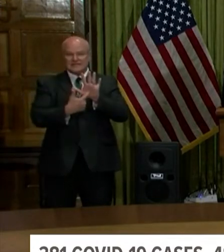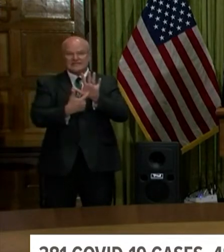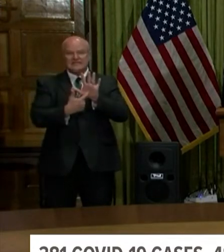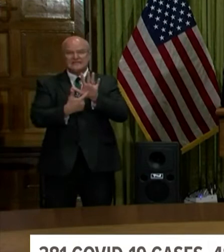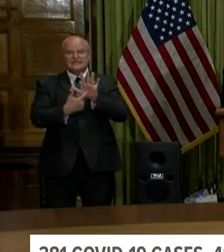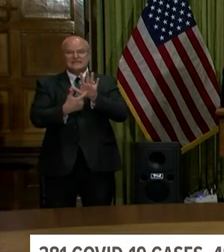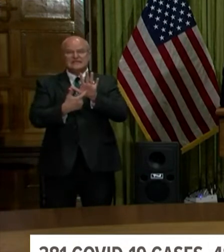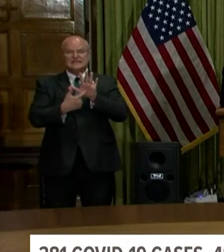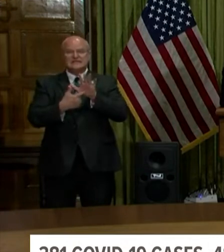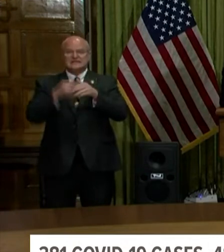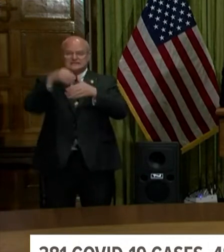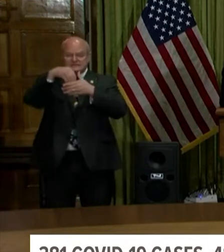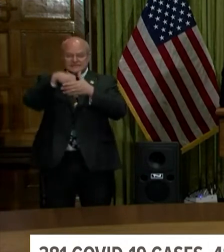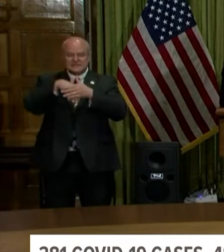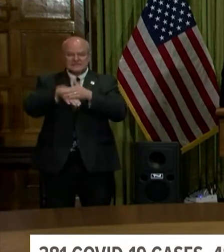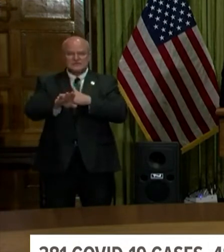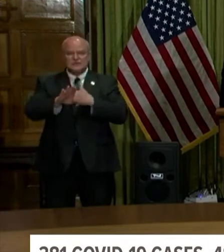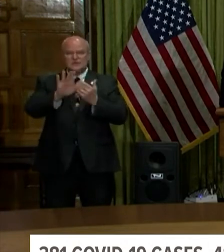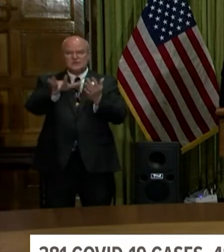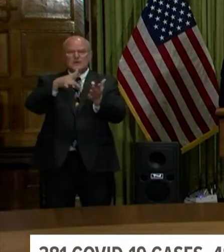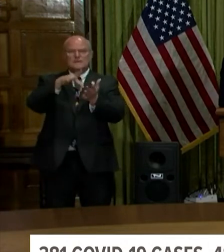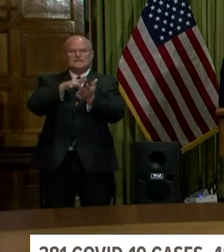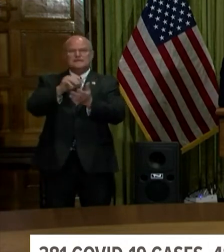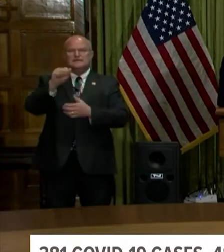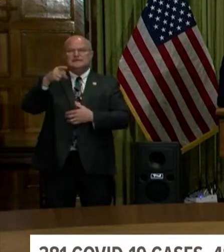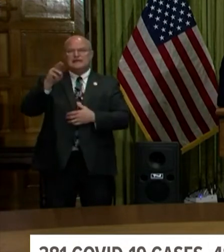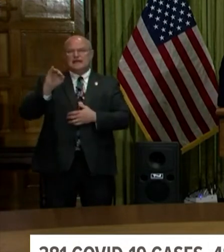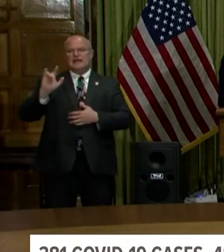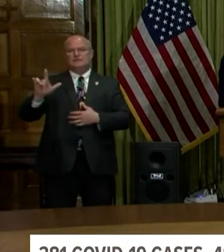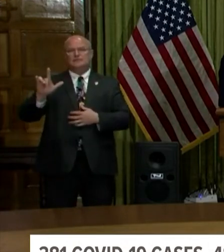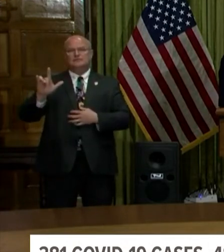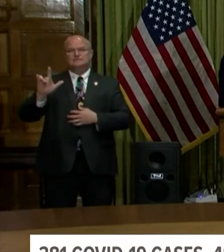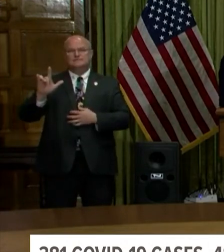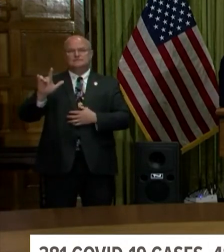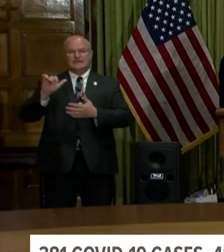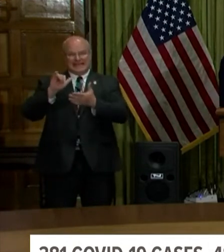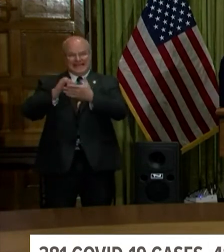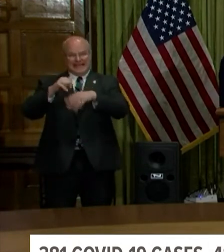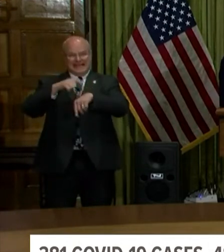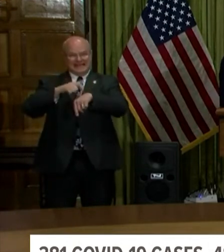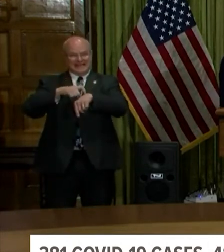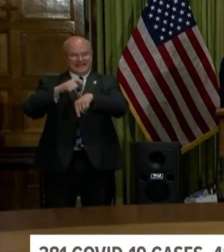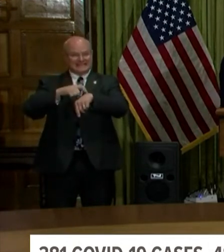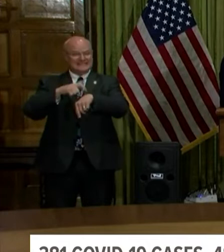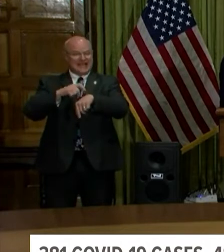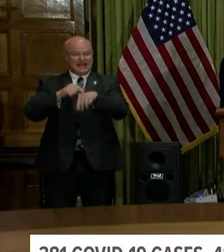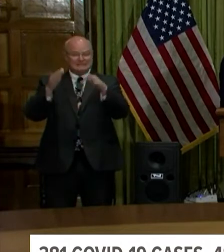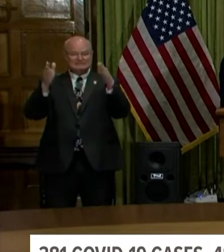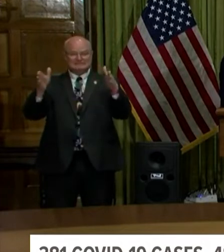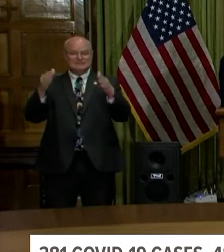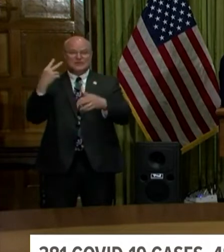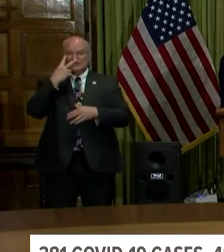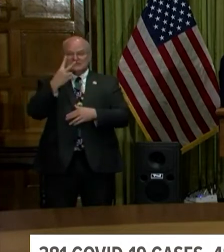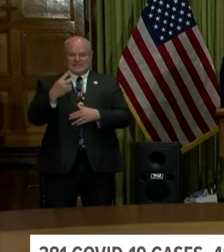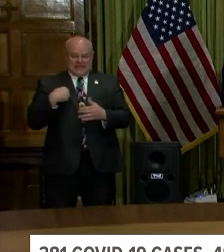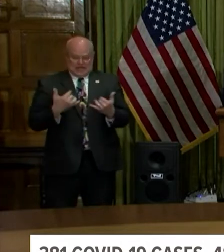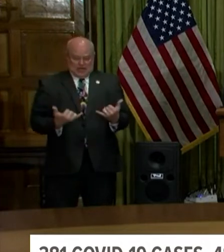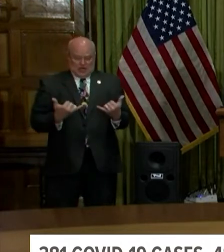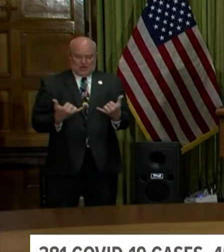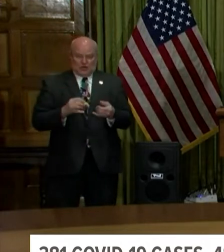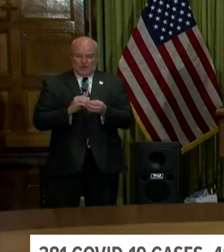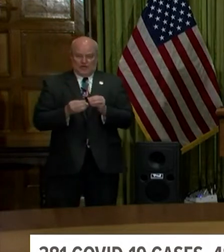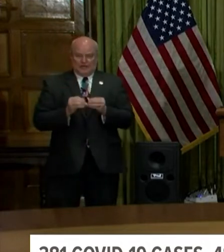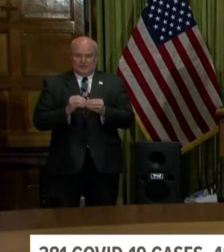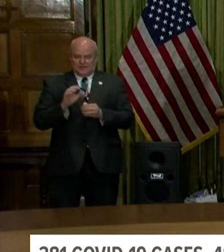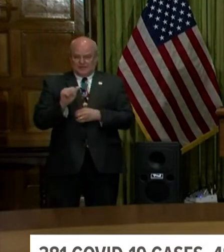us into mid-April. And during that time frame, as you can see, we'll go from our current